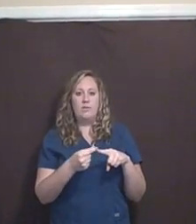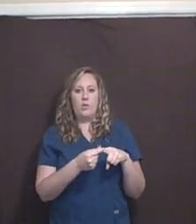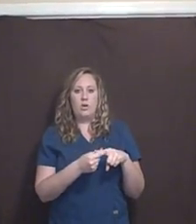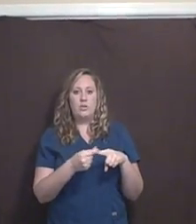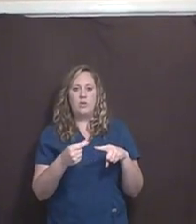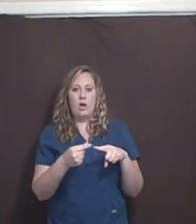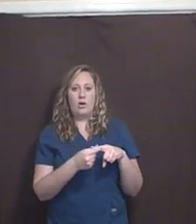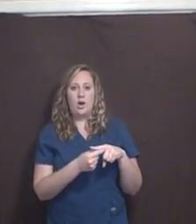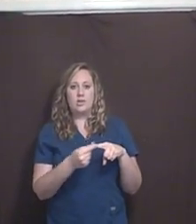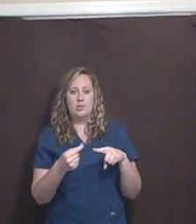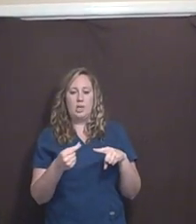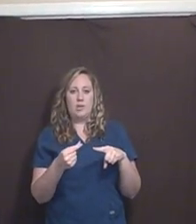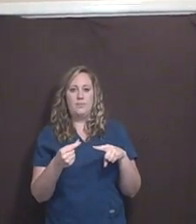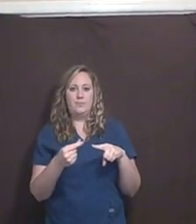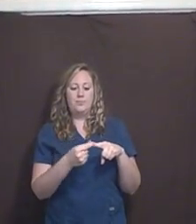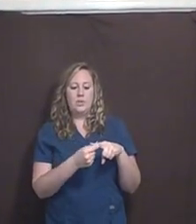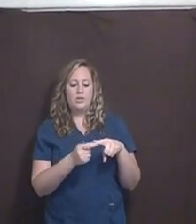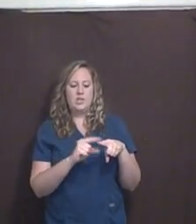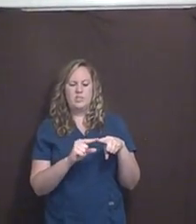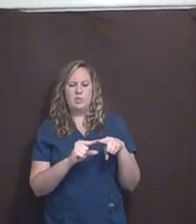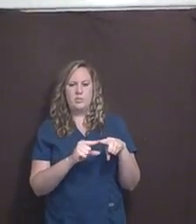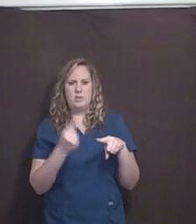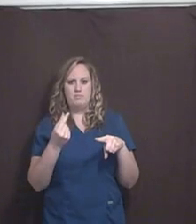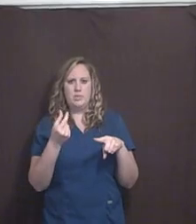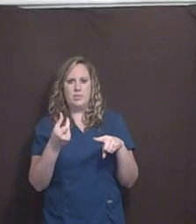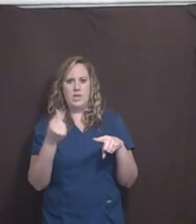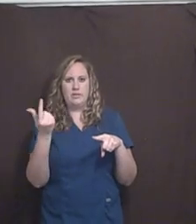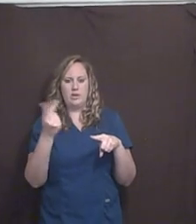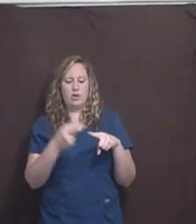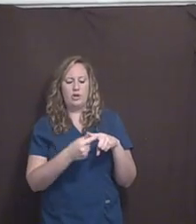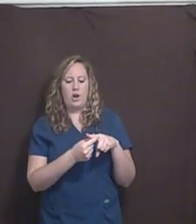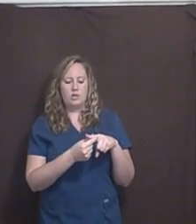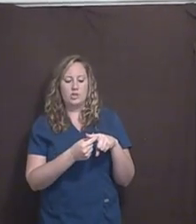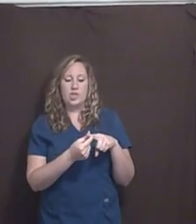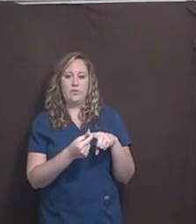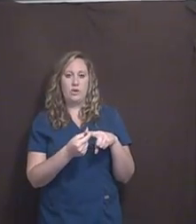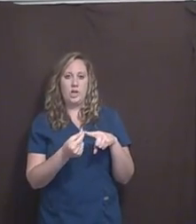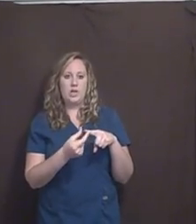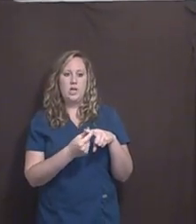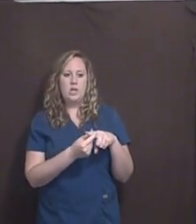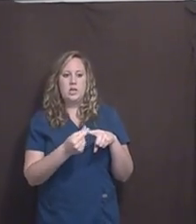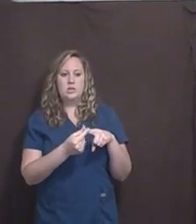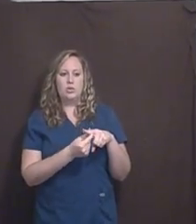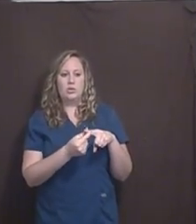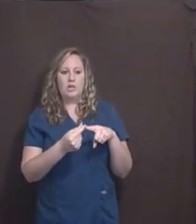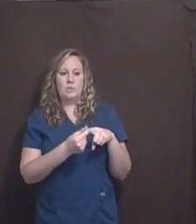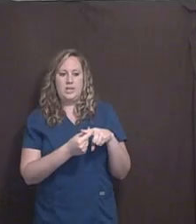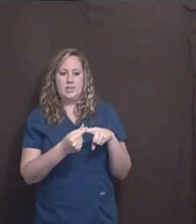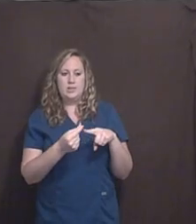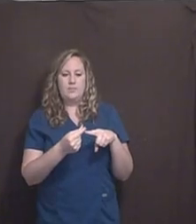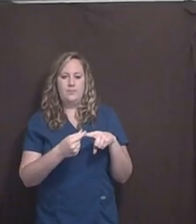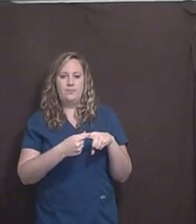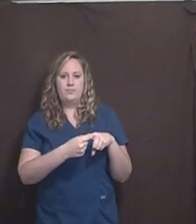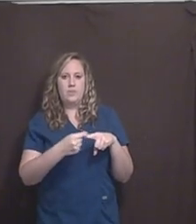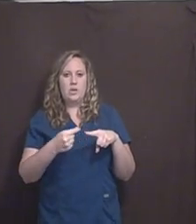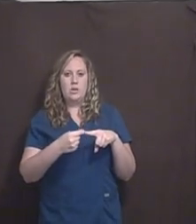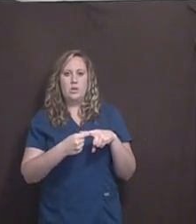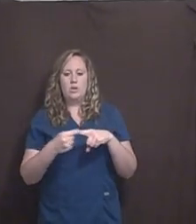and forth across the bean. This is supposed to be the bean and our G for green. So green beans.